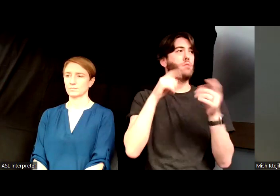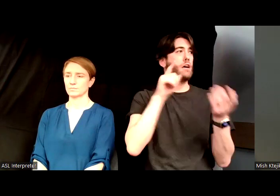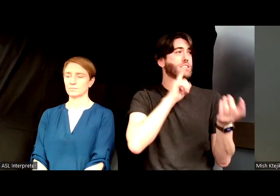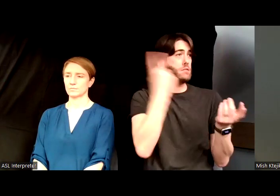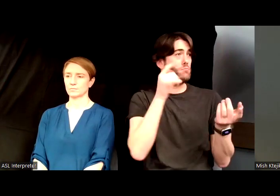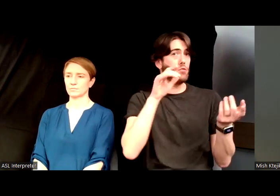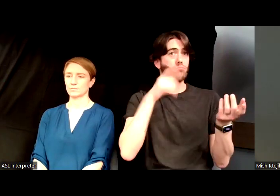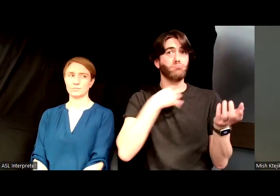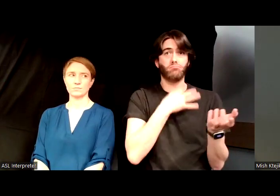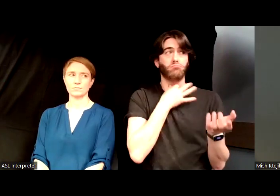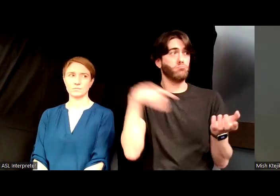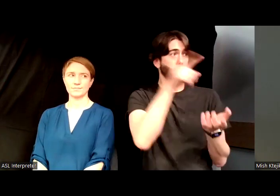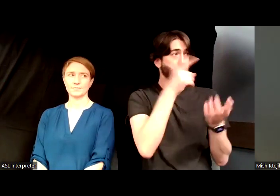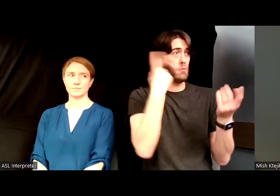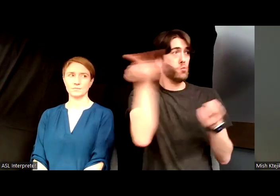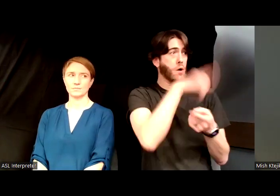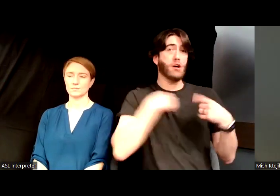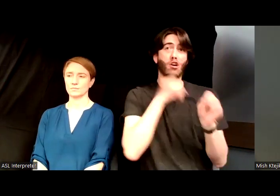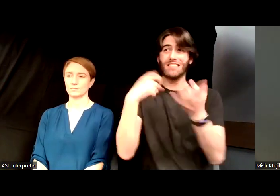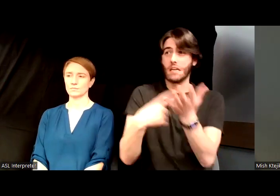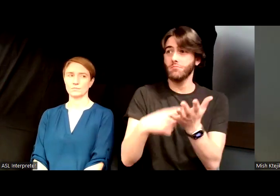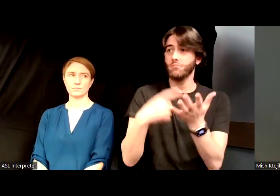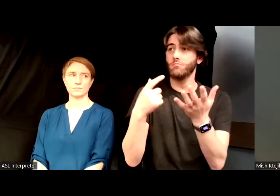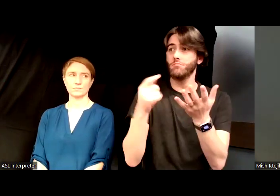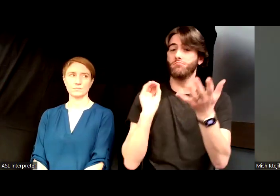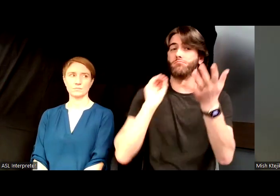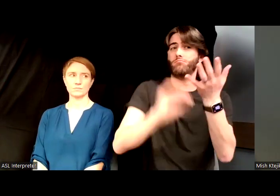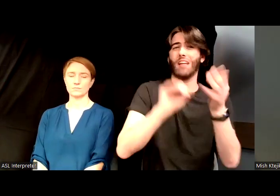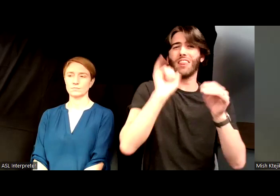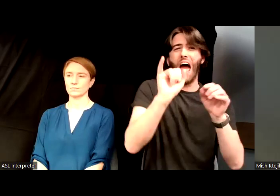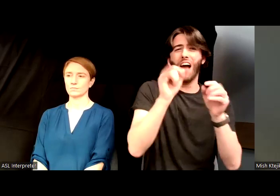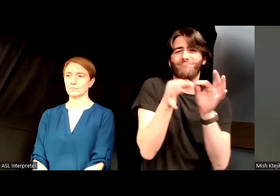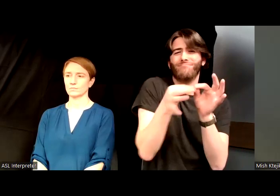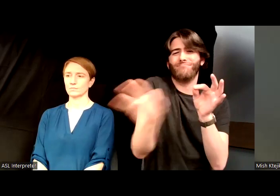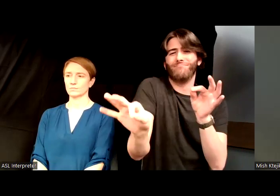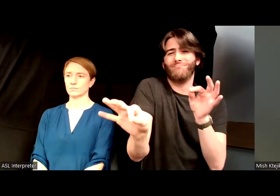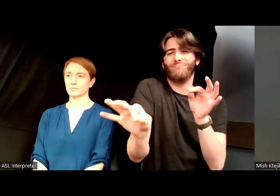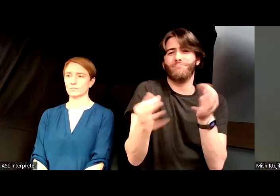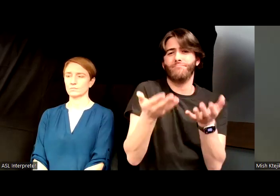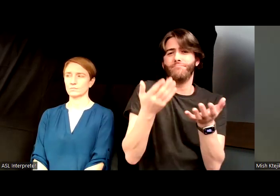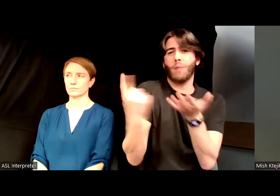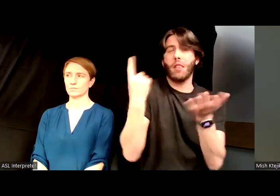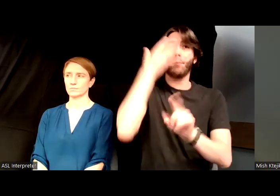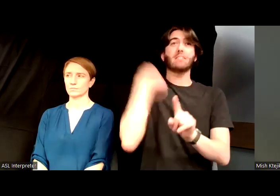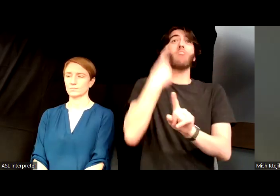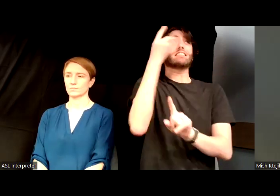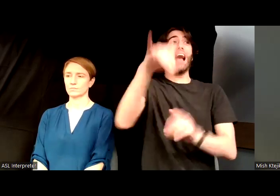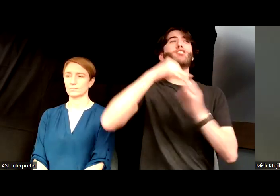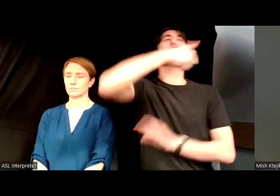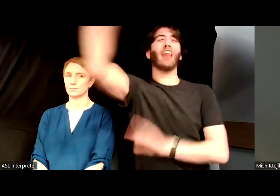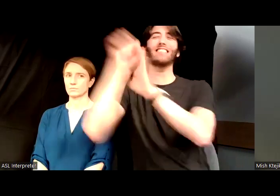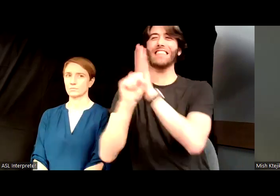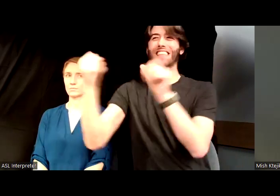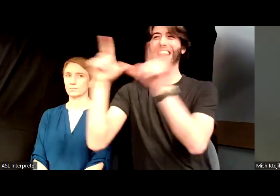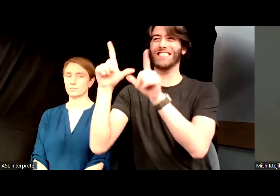Another state screening is equivalent to what we have in our list of credentials? Do we need to have that discussion? Do we need to add something